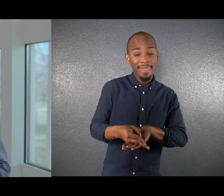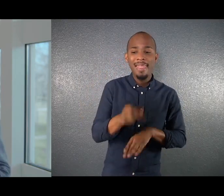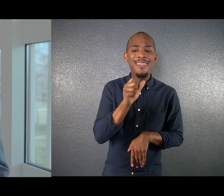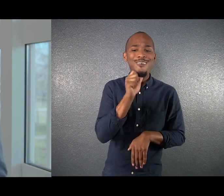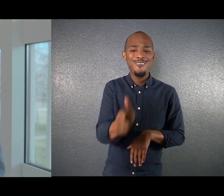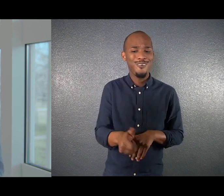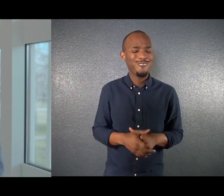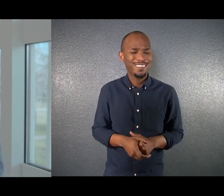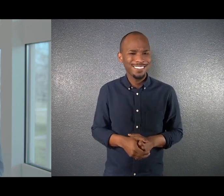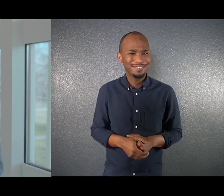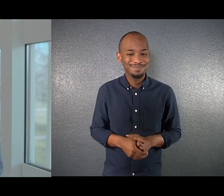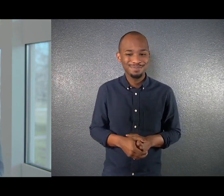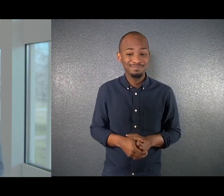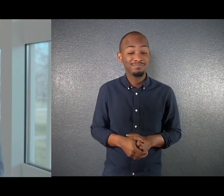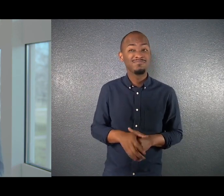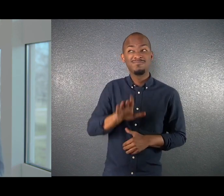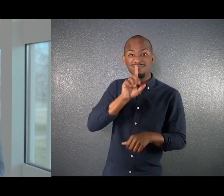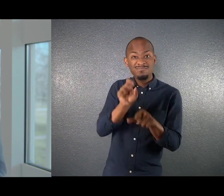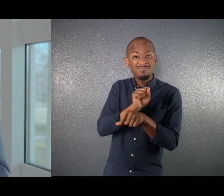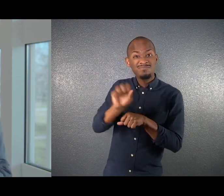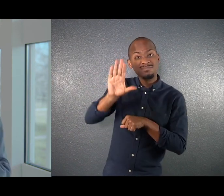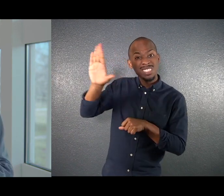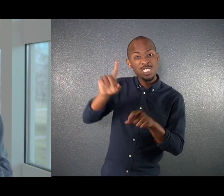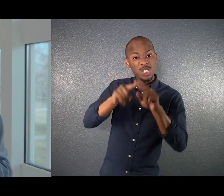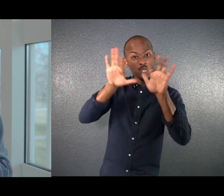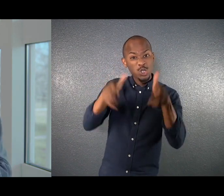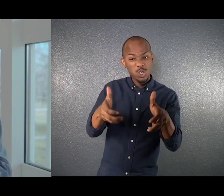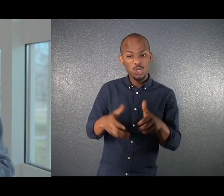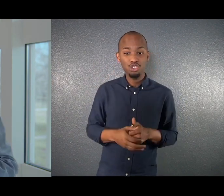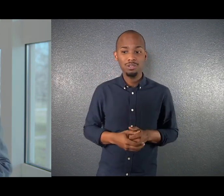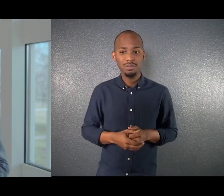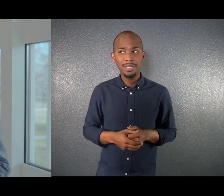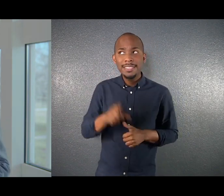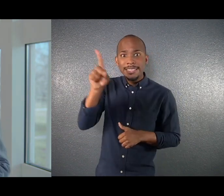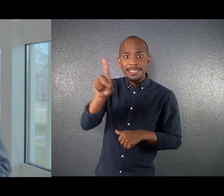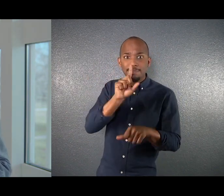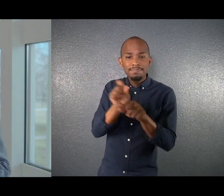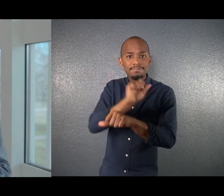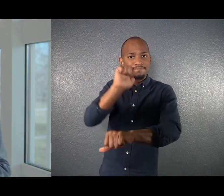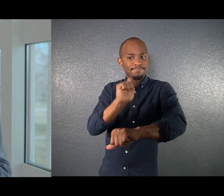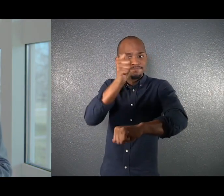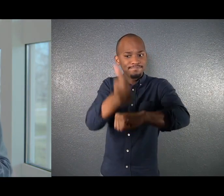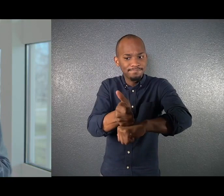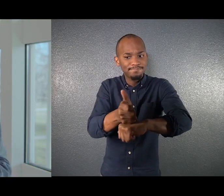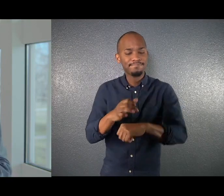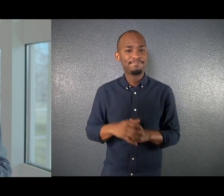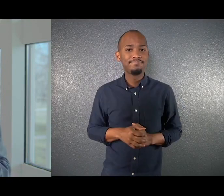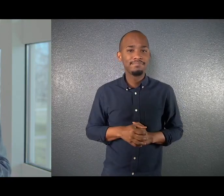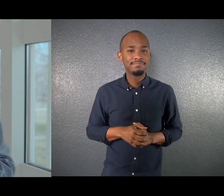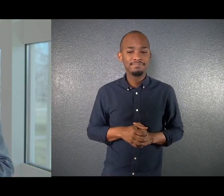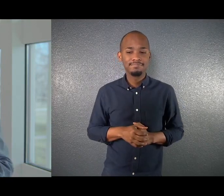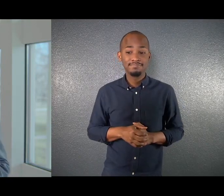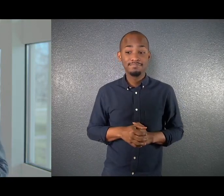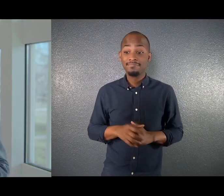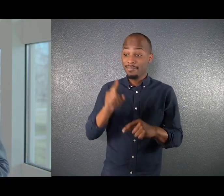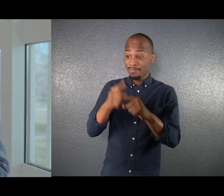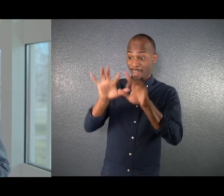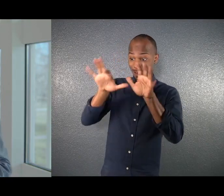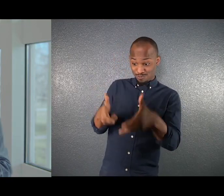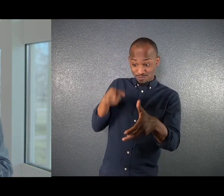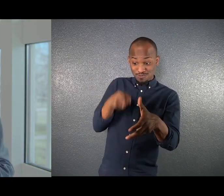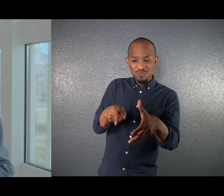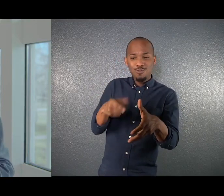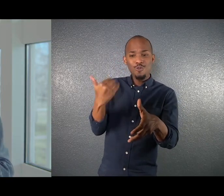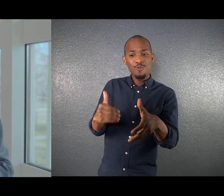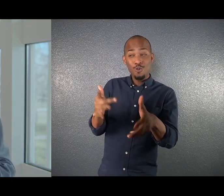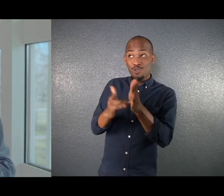of Hades will not overcome it. It is His church. He is the one who builds His church.